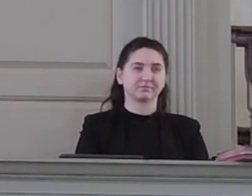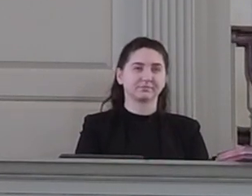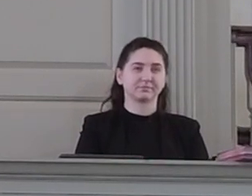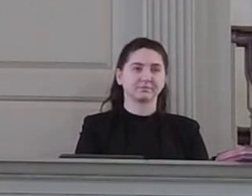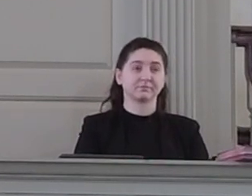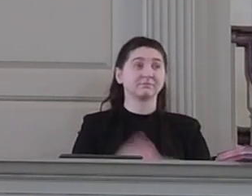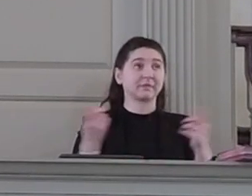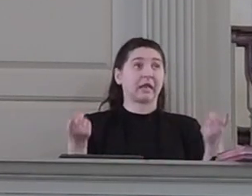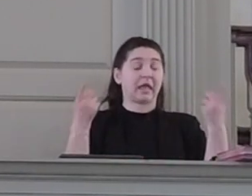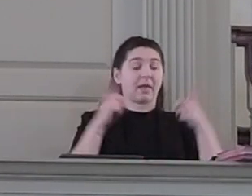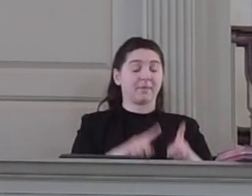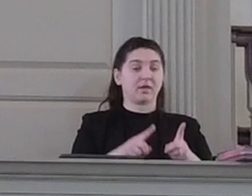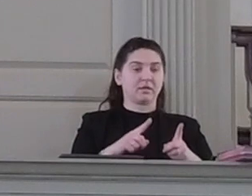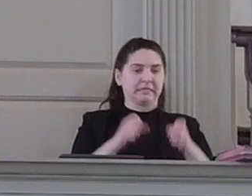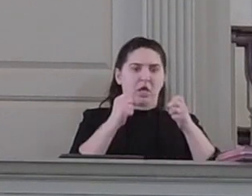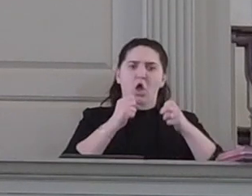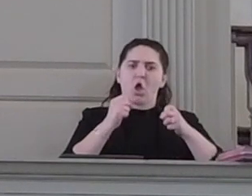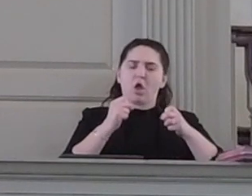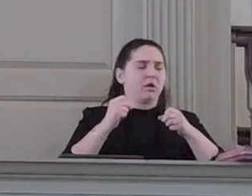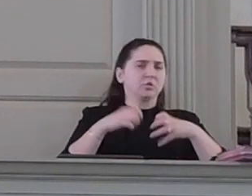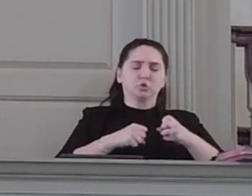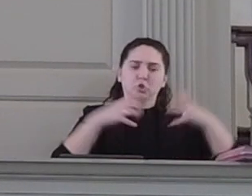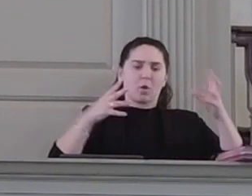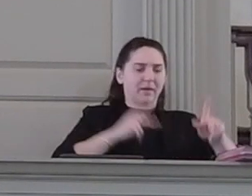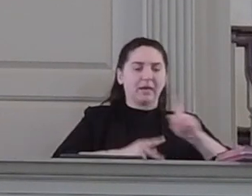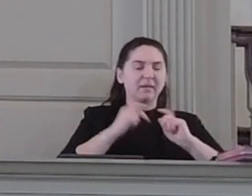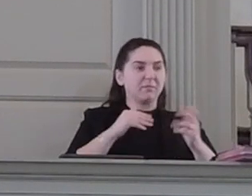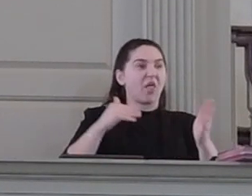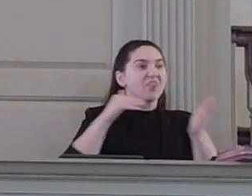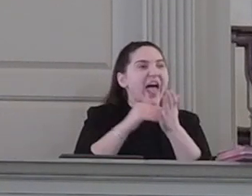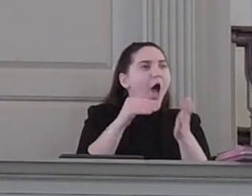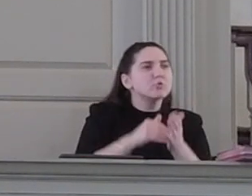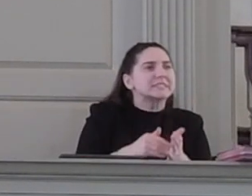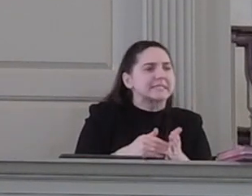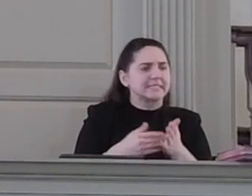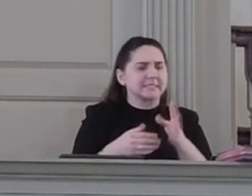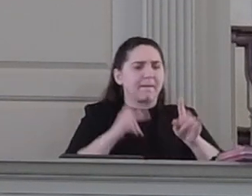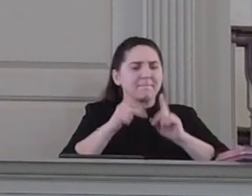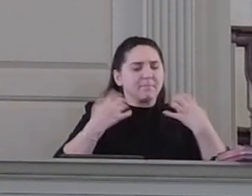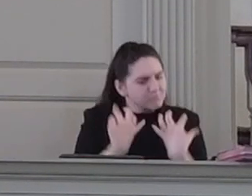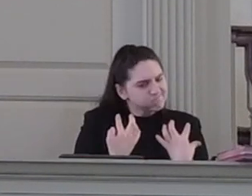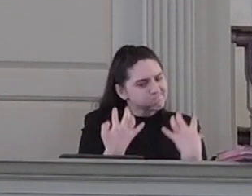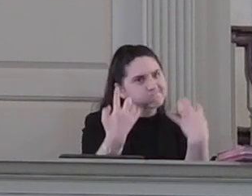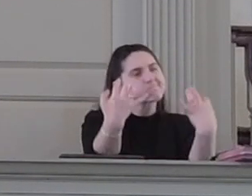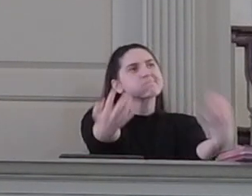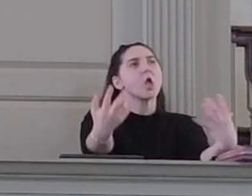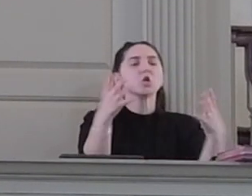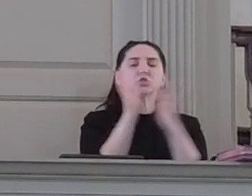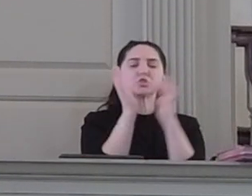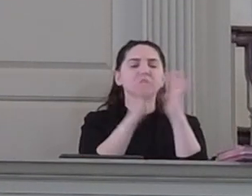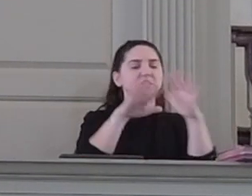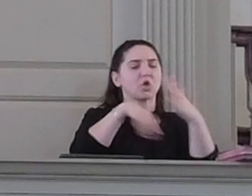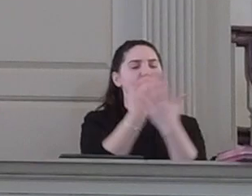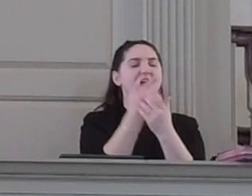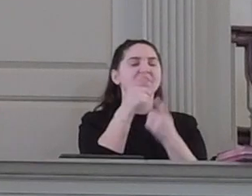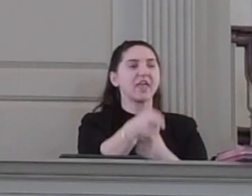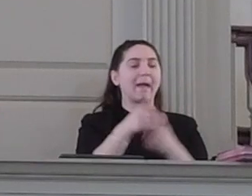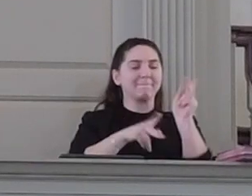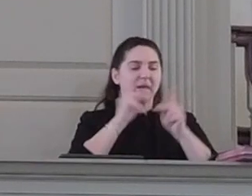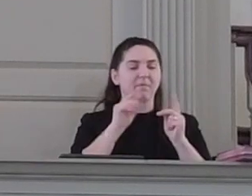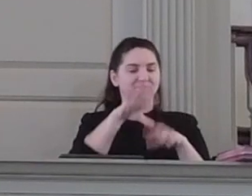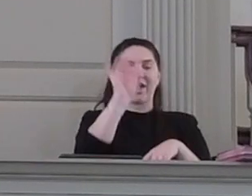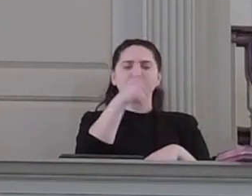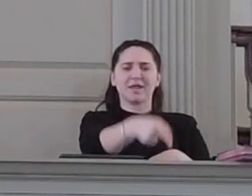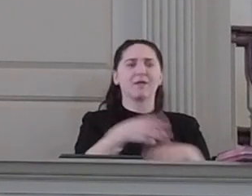But then there were the crowds, hundreds of people, thousands of people. Wherever Jesus went, the people found him. Those who met